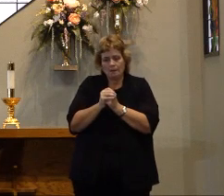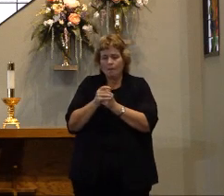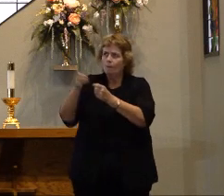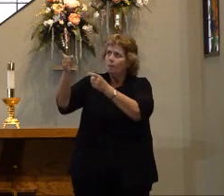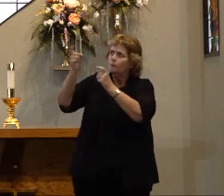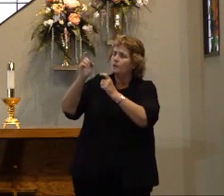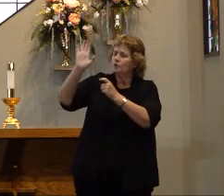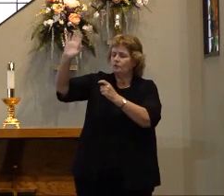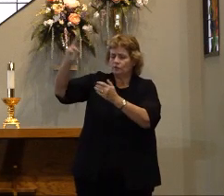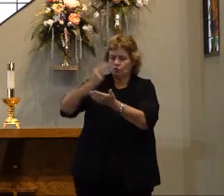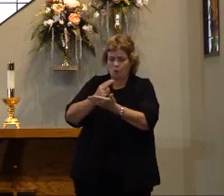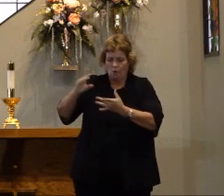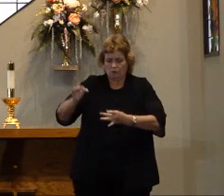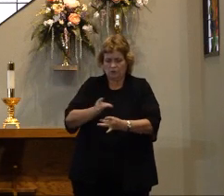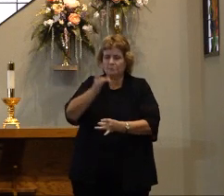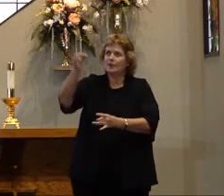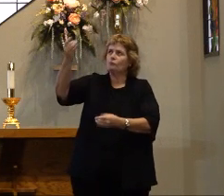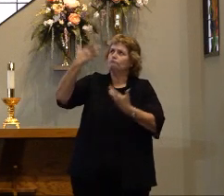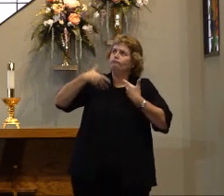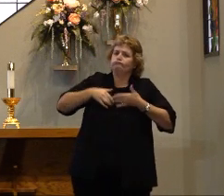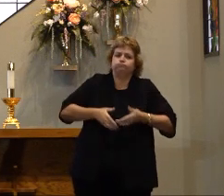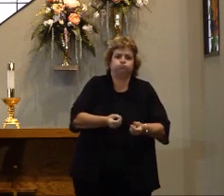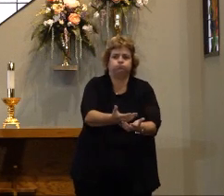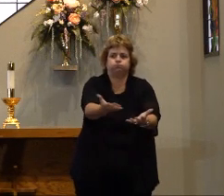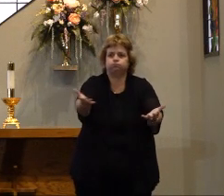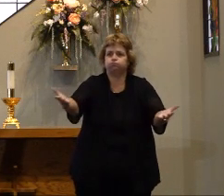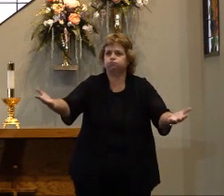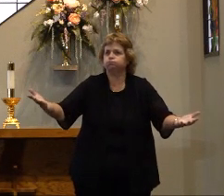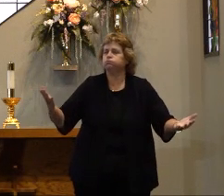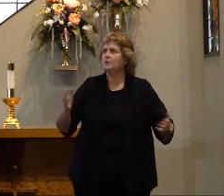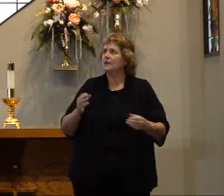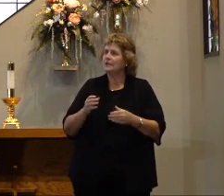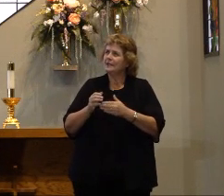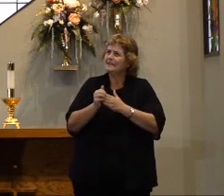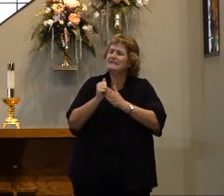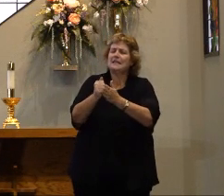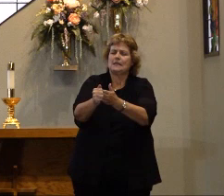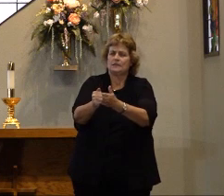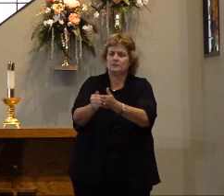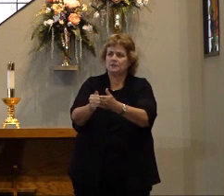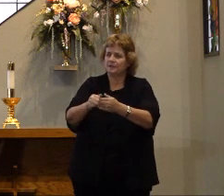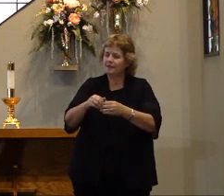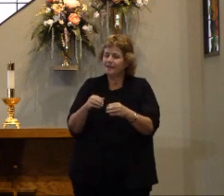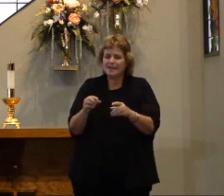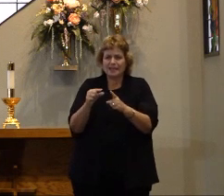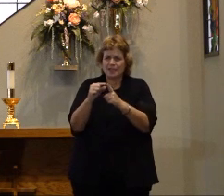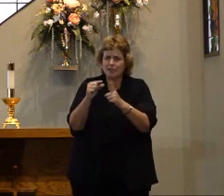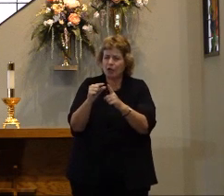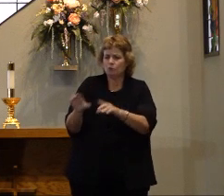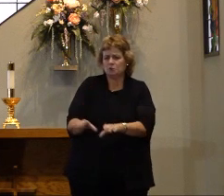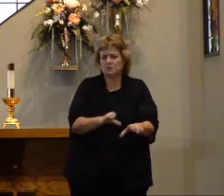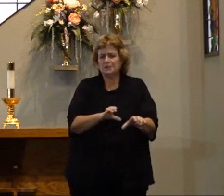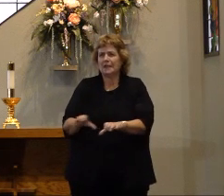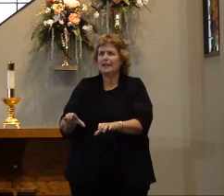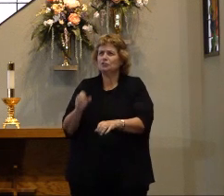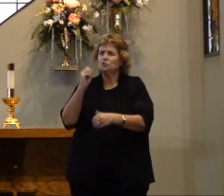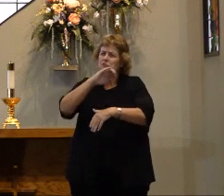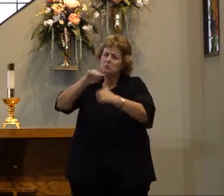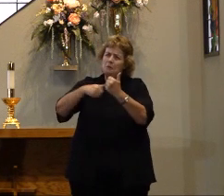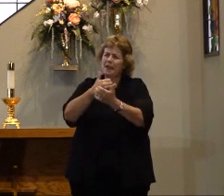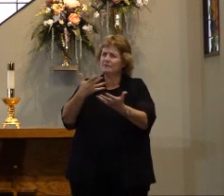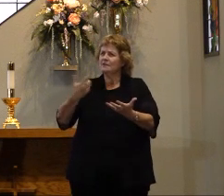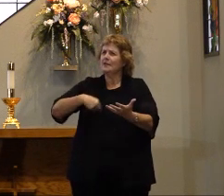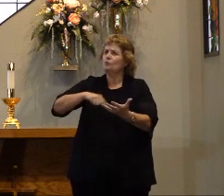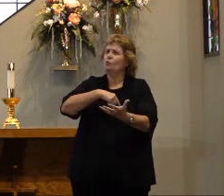our thoughts, our words, and our actions, that everything we do would be pleasing in your sight. In